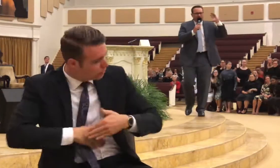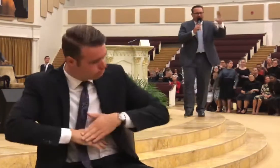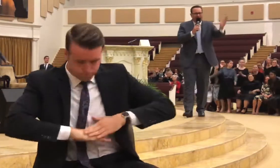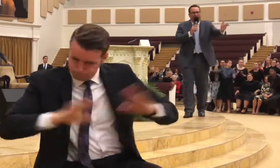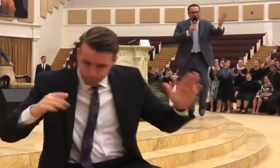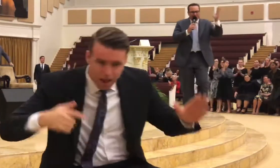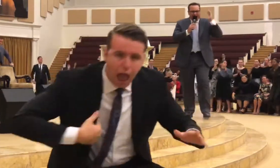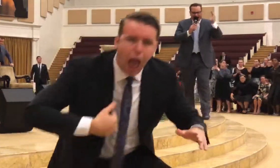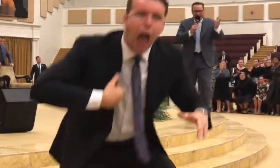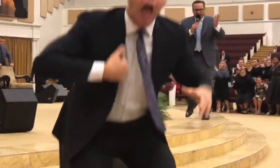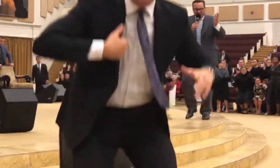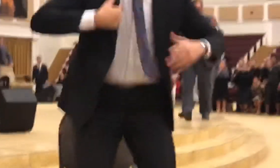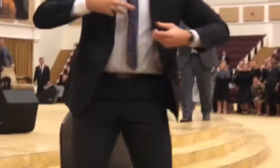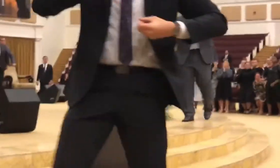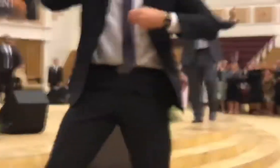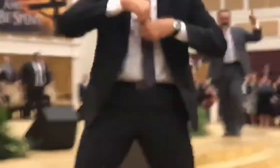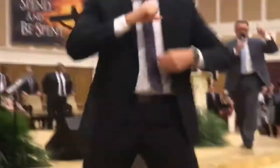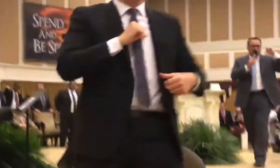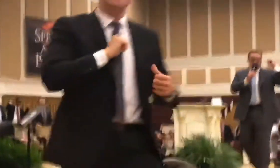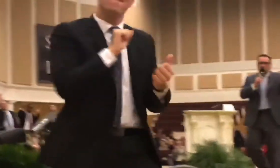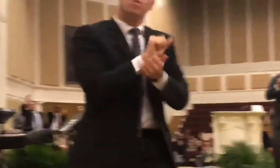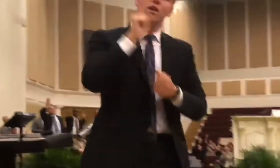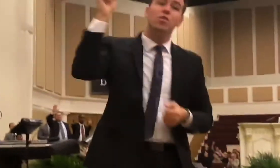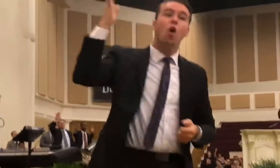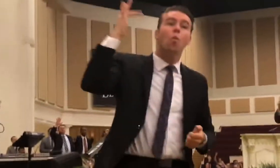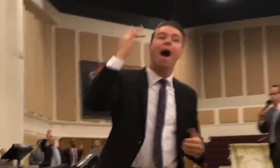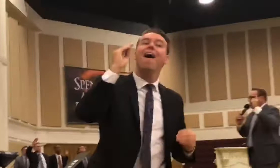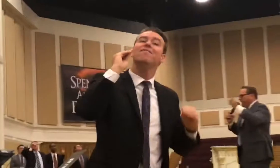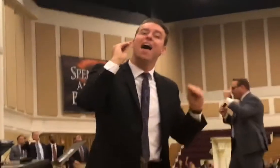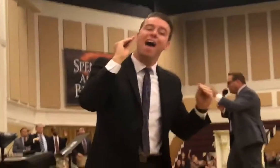I'm going to delight myself in you because there's no